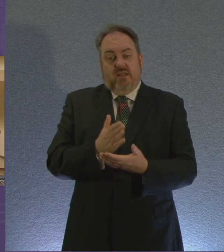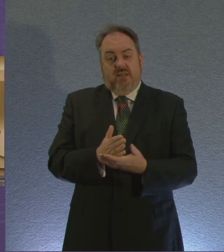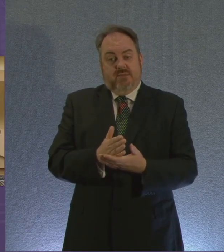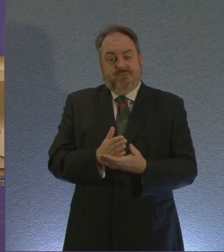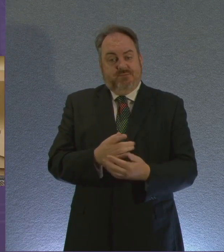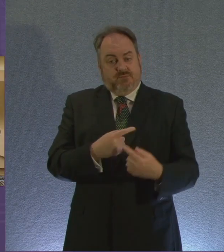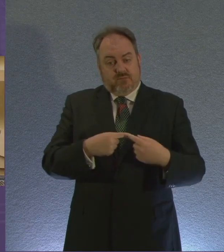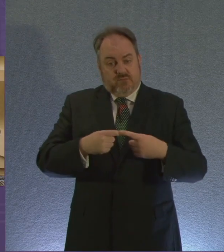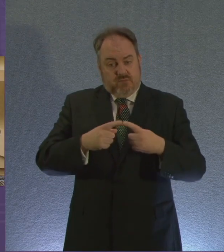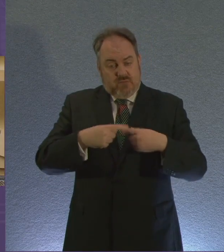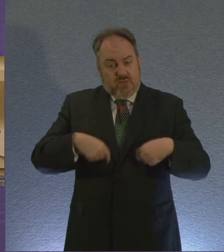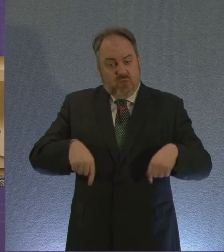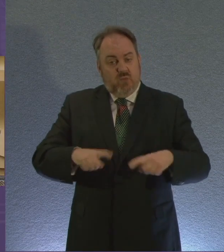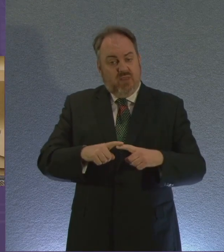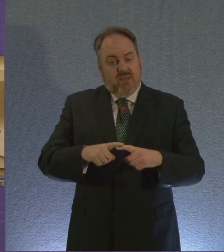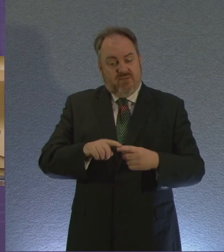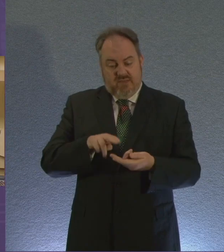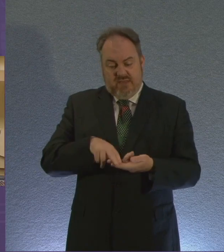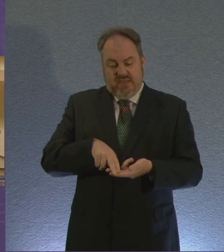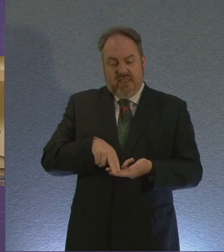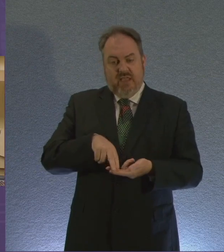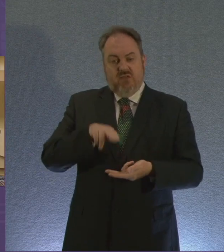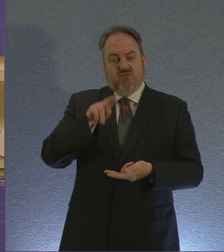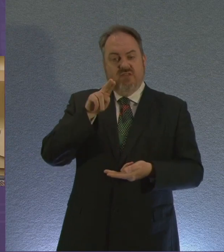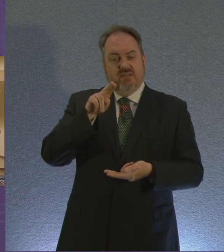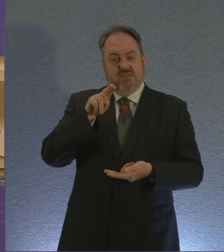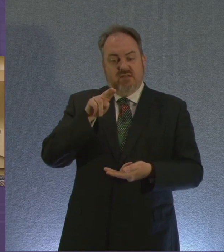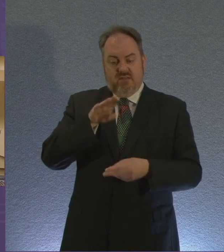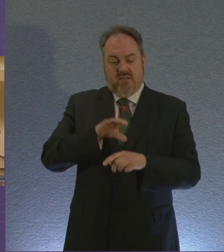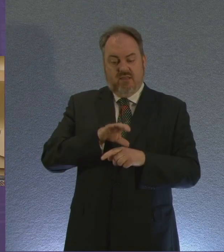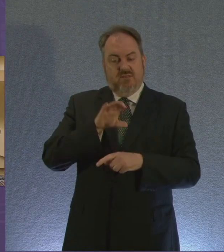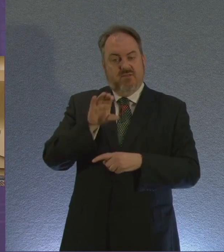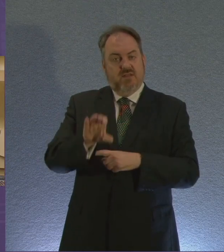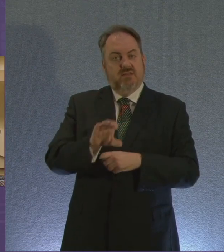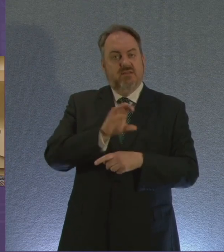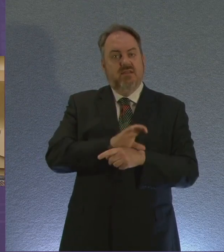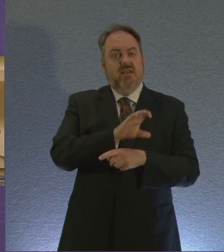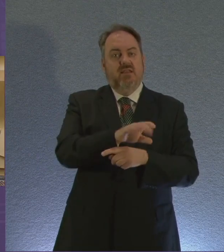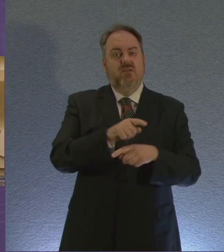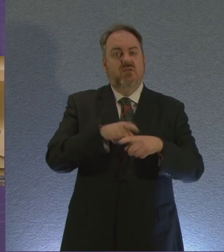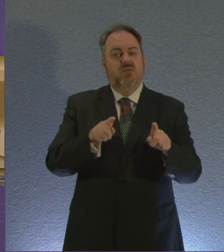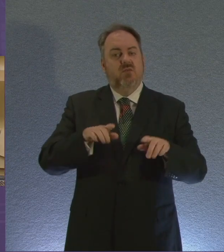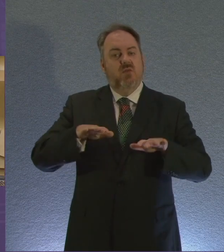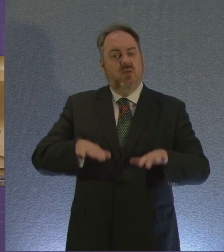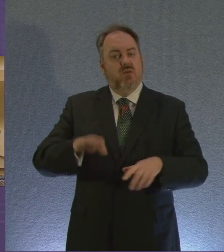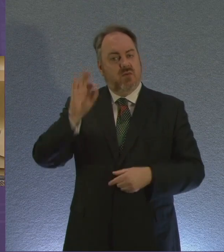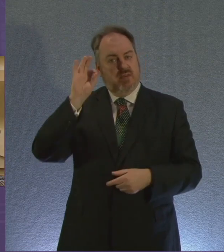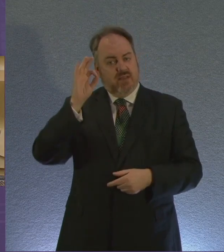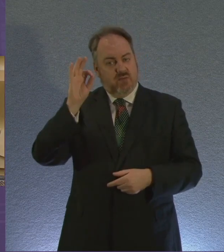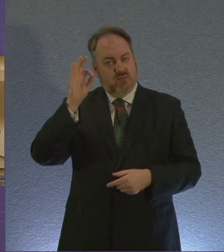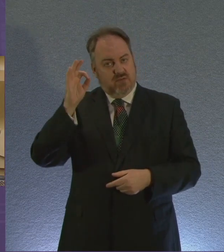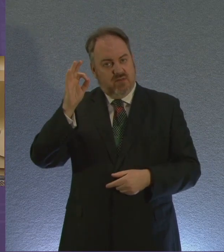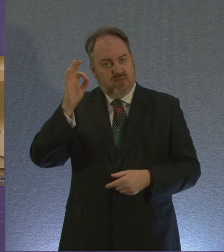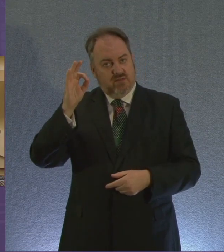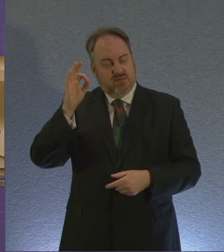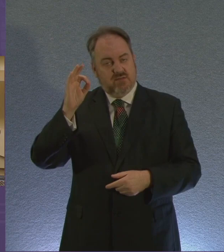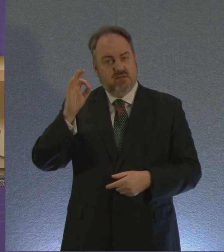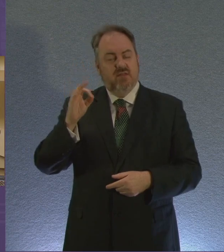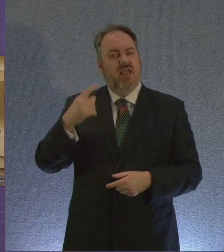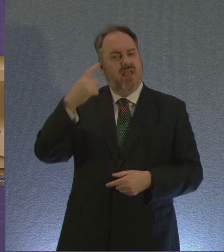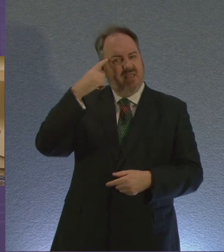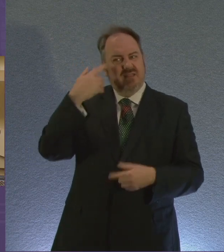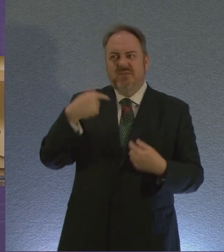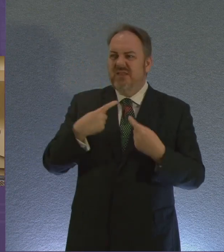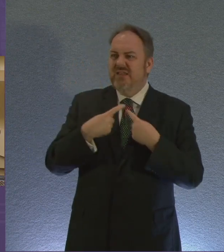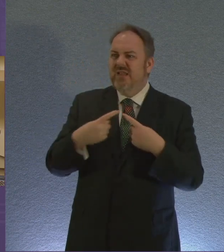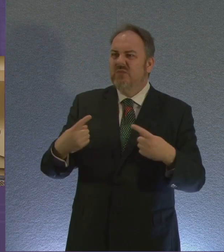is to ensure that there is increased funding available for local authorities, and that was part of the announcements that Aileen Campbell made, I think it was last